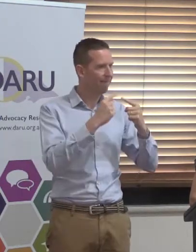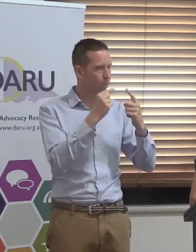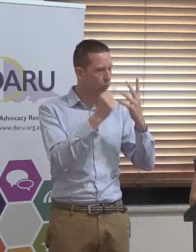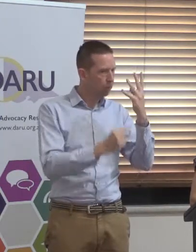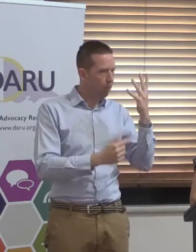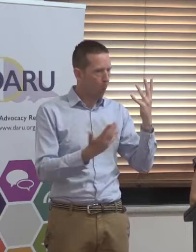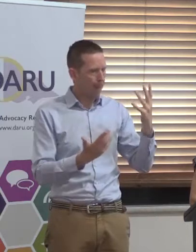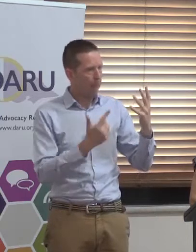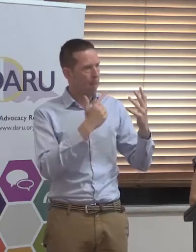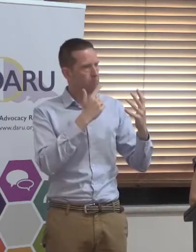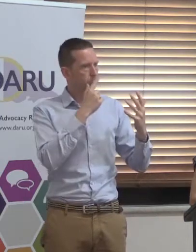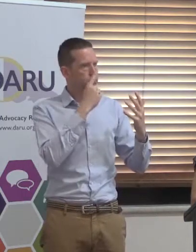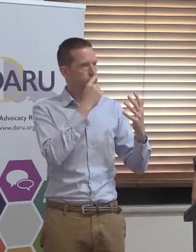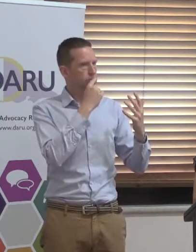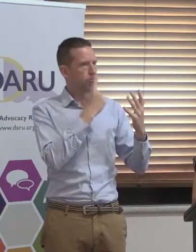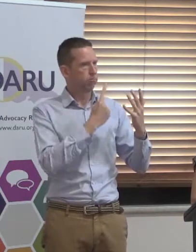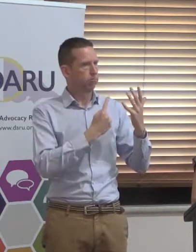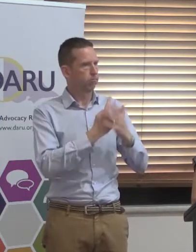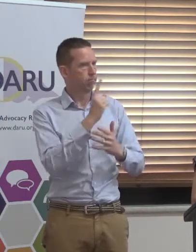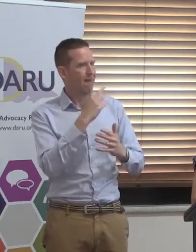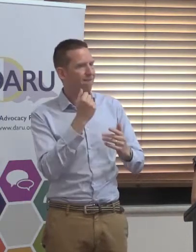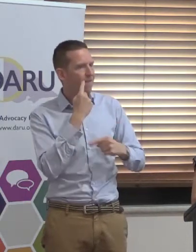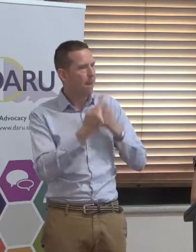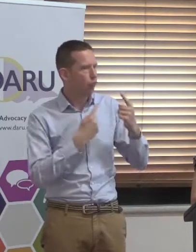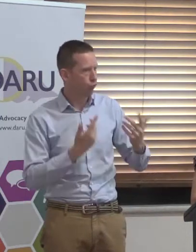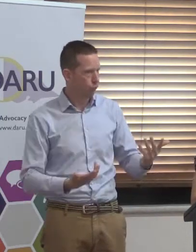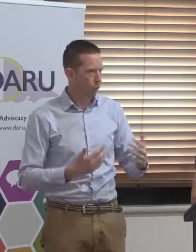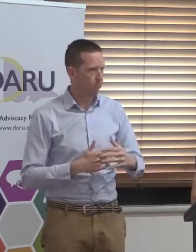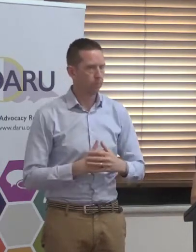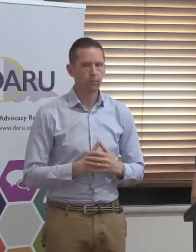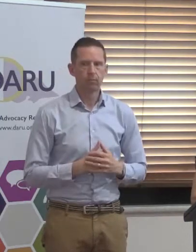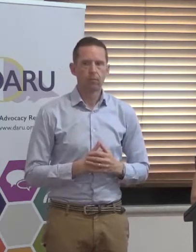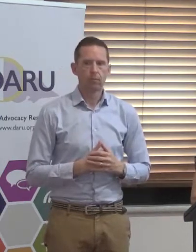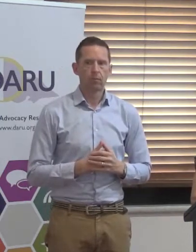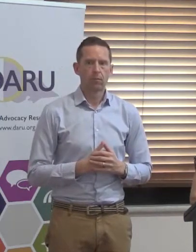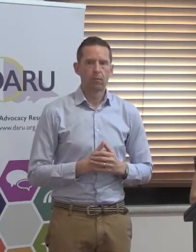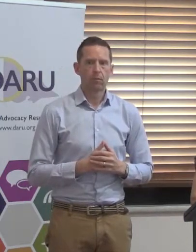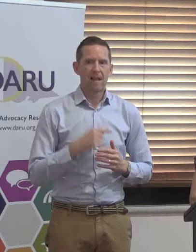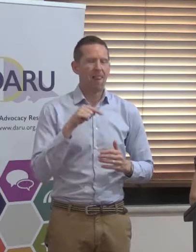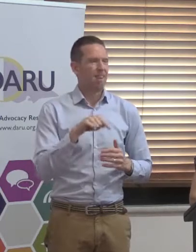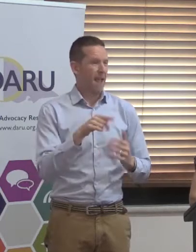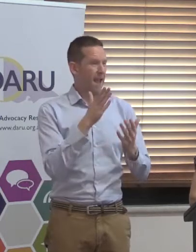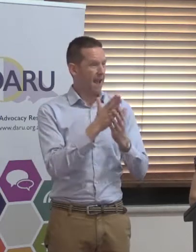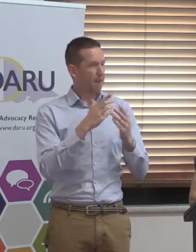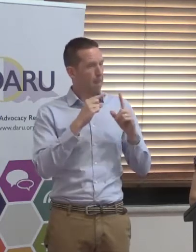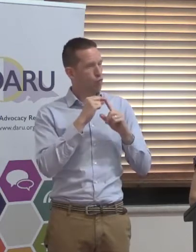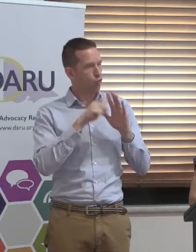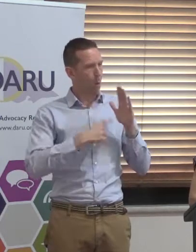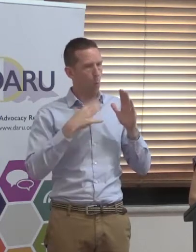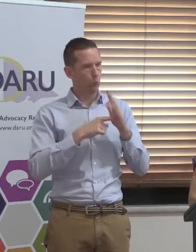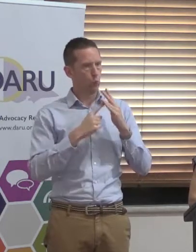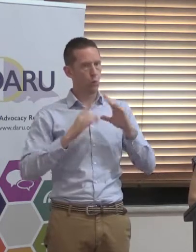where there are available information. So that was the impetus for the project, to really bring together in